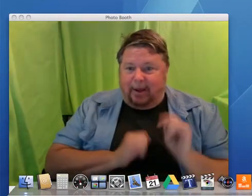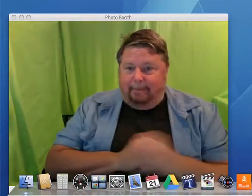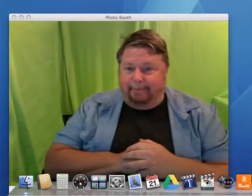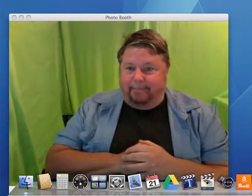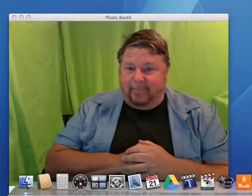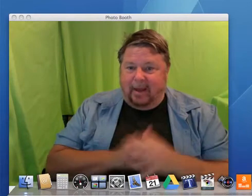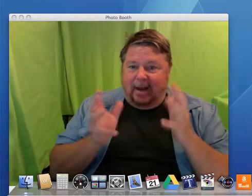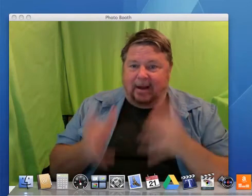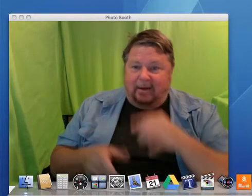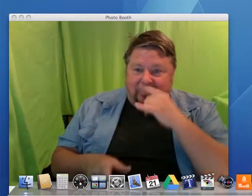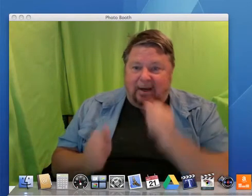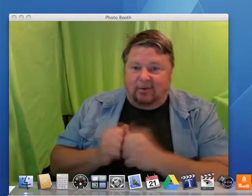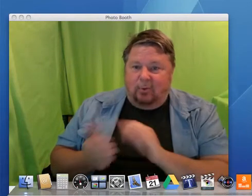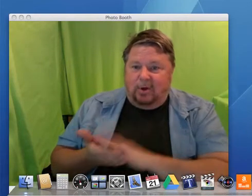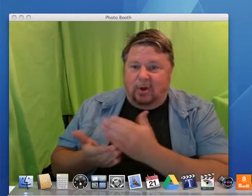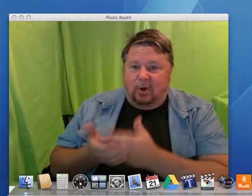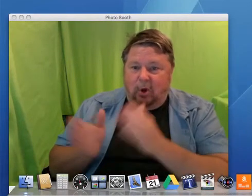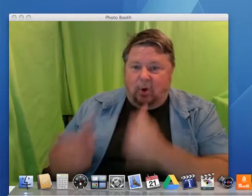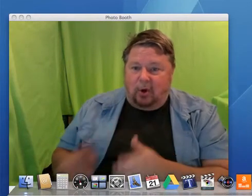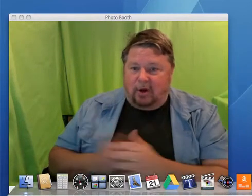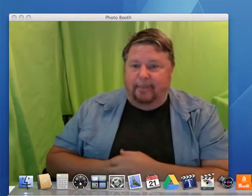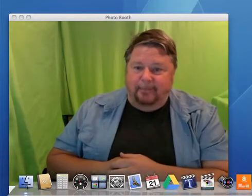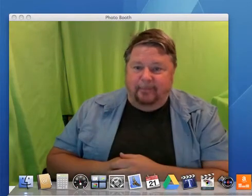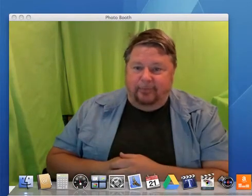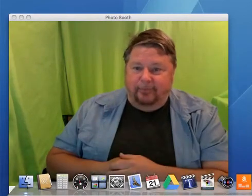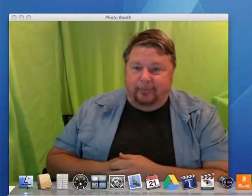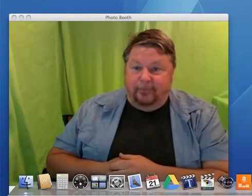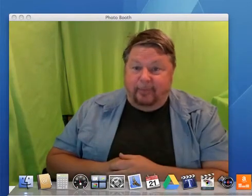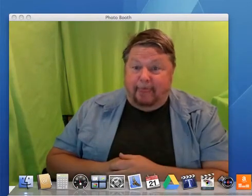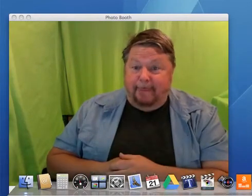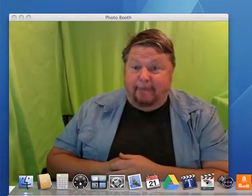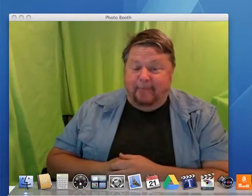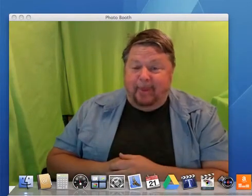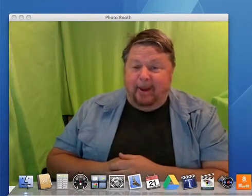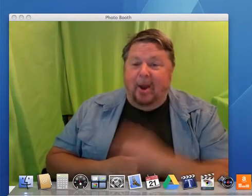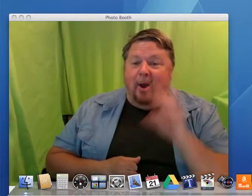with it, leaves the kids with the cook.